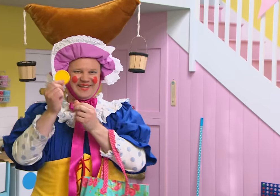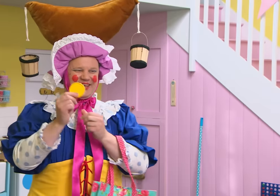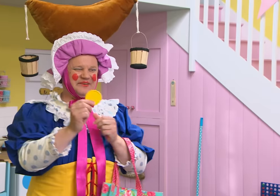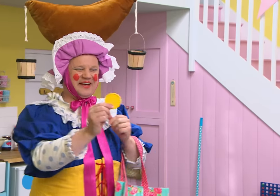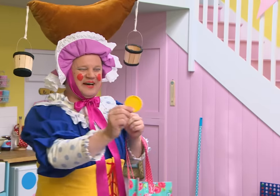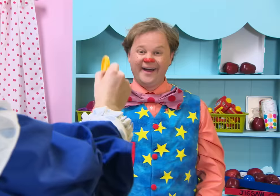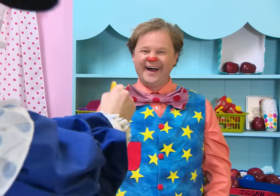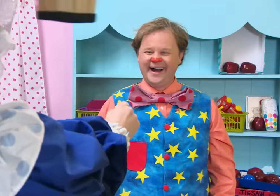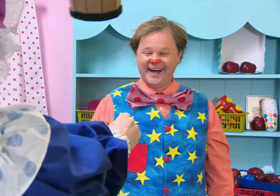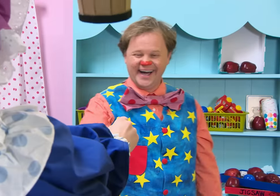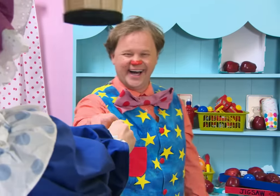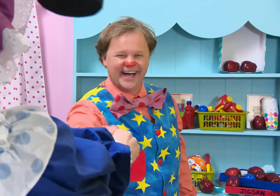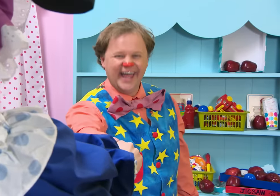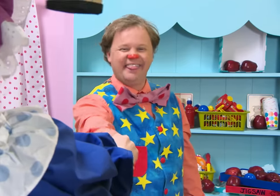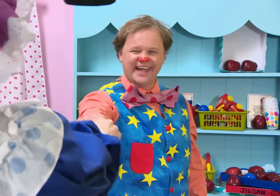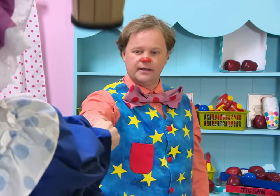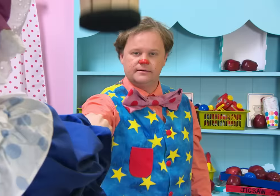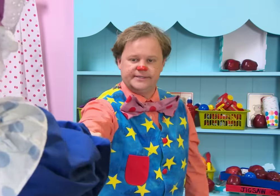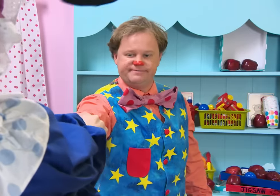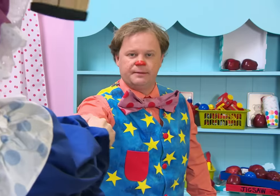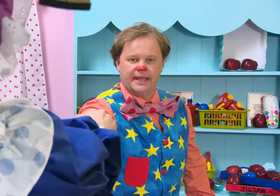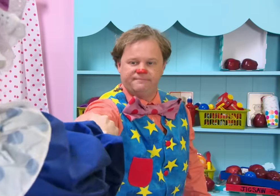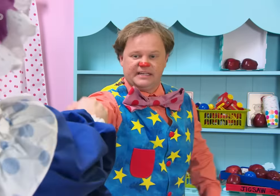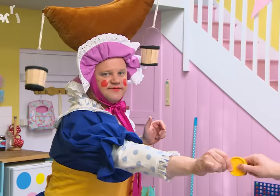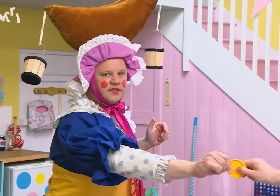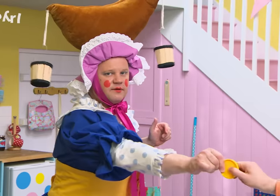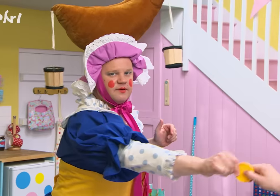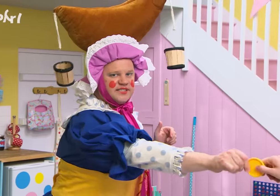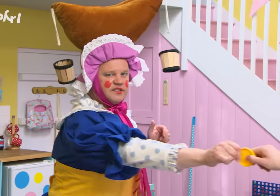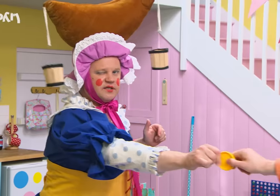There we are. Oh, thank you. Give me that.